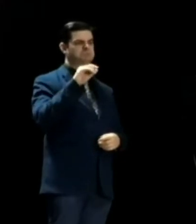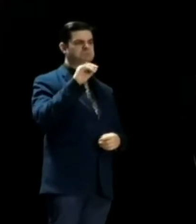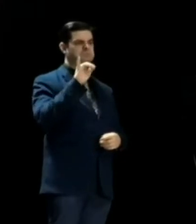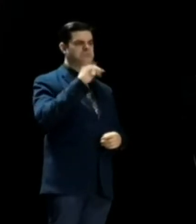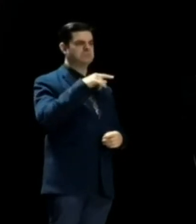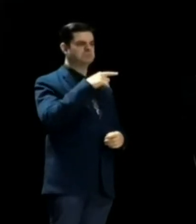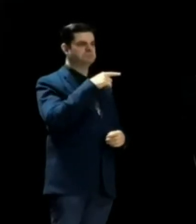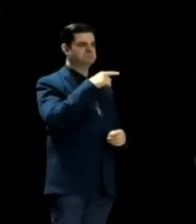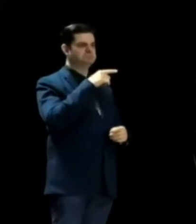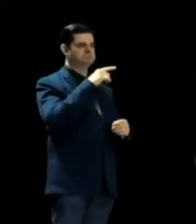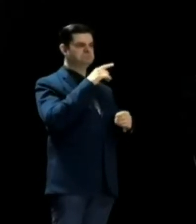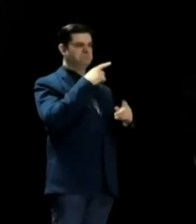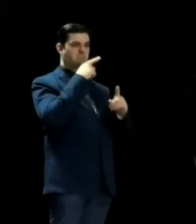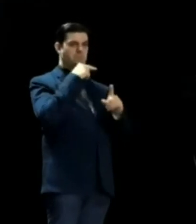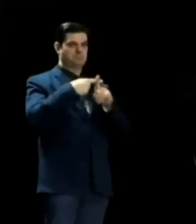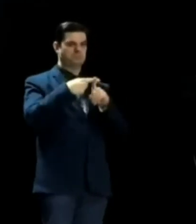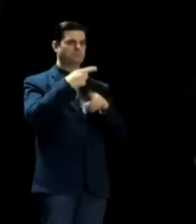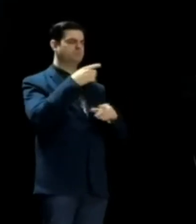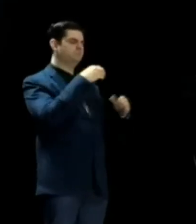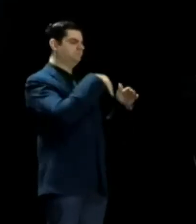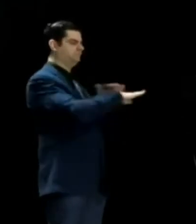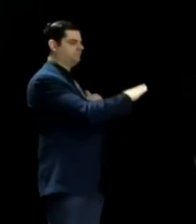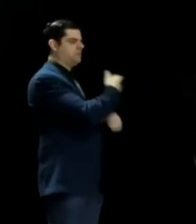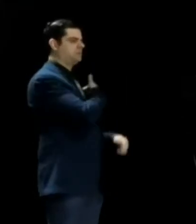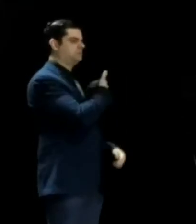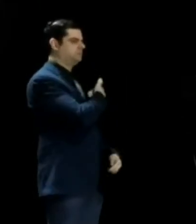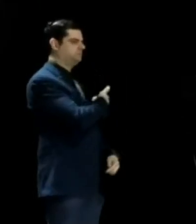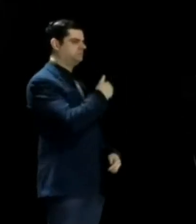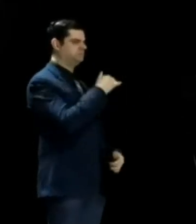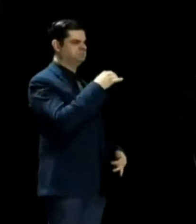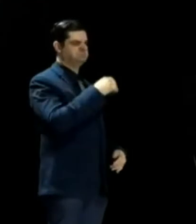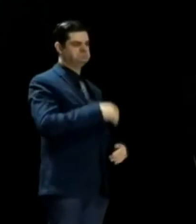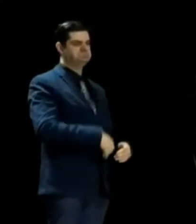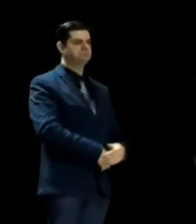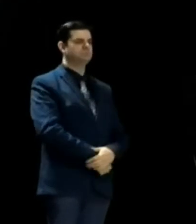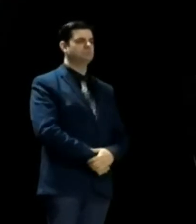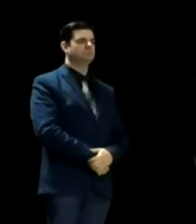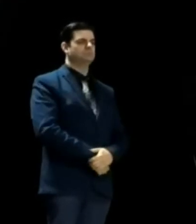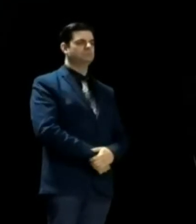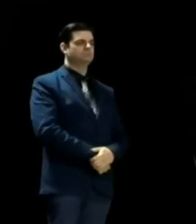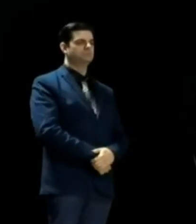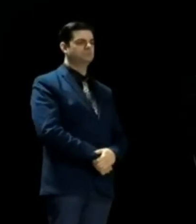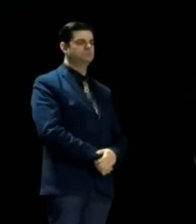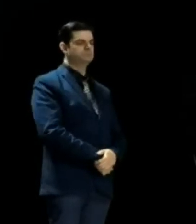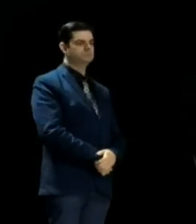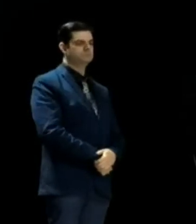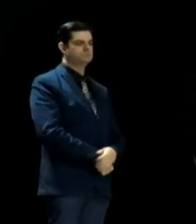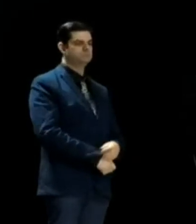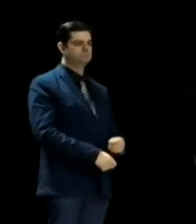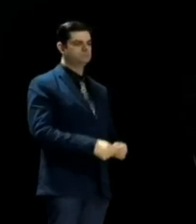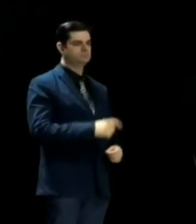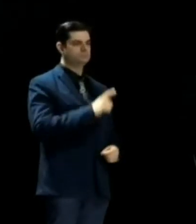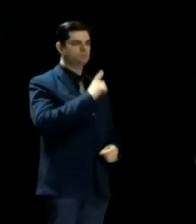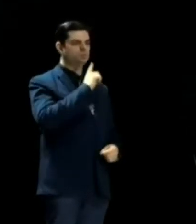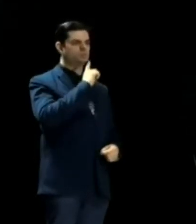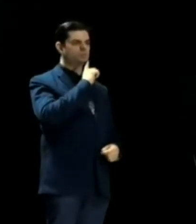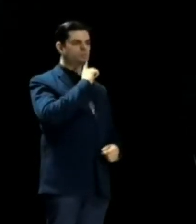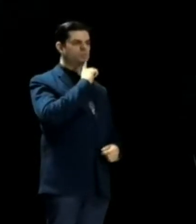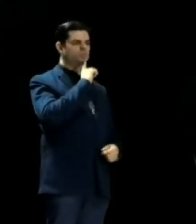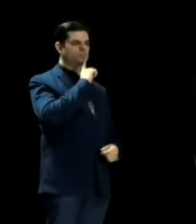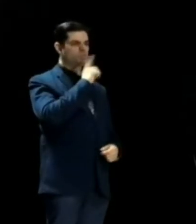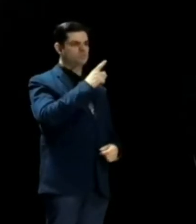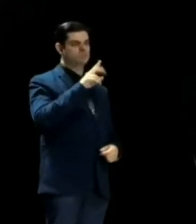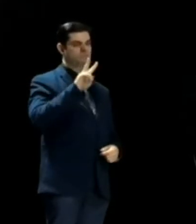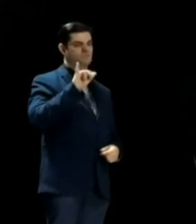you how serious this virus is. So that's down a little bit, but I think overall